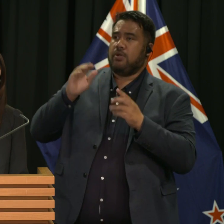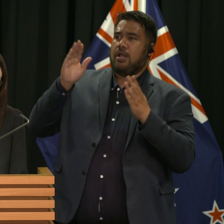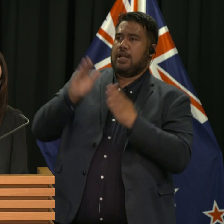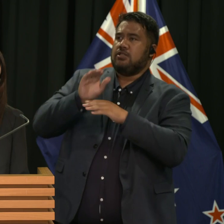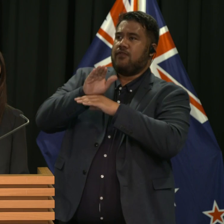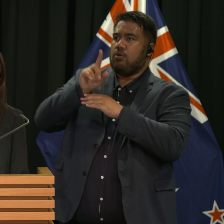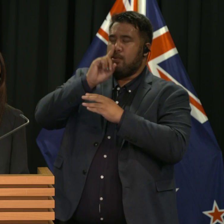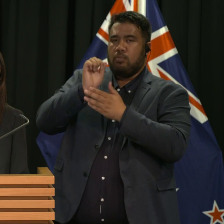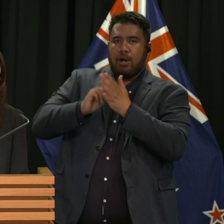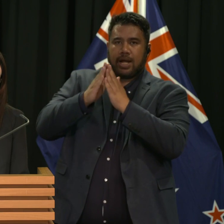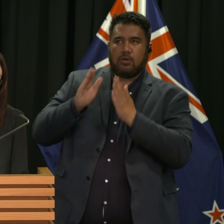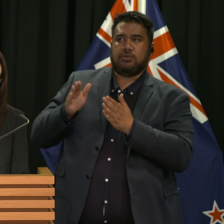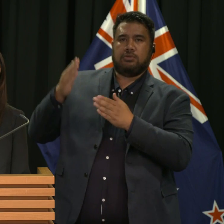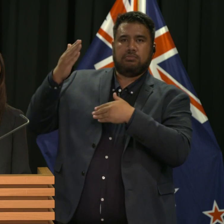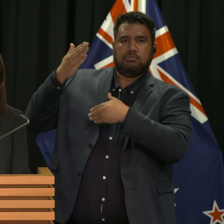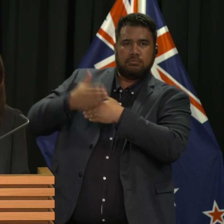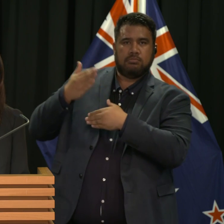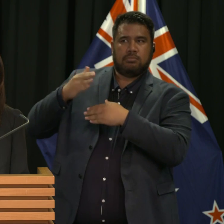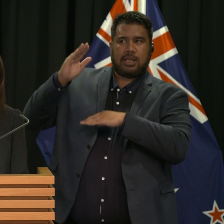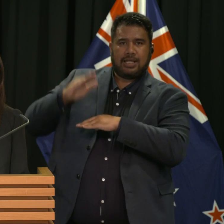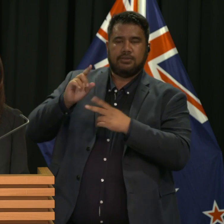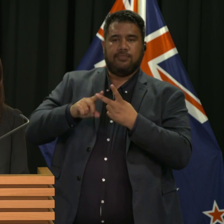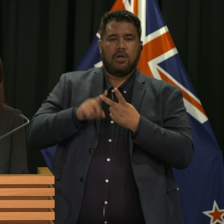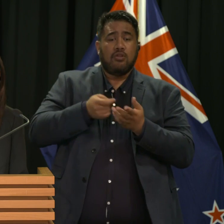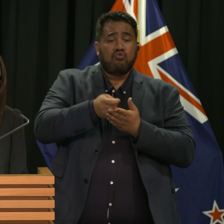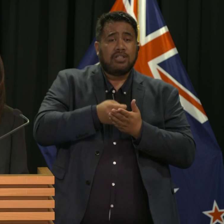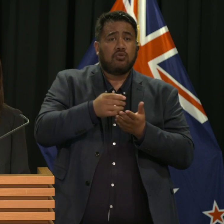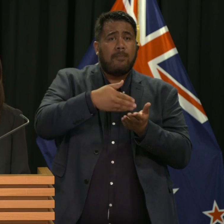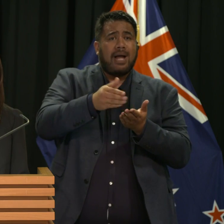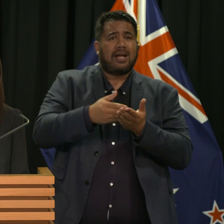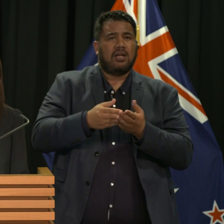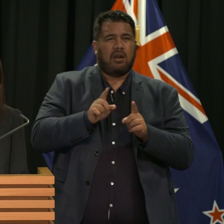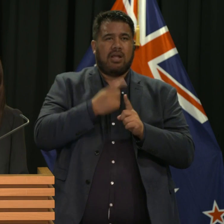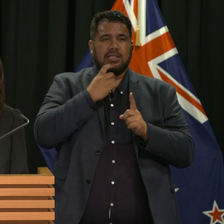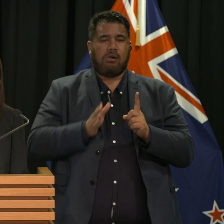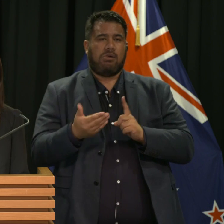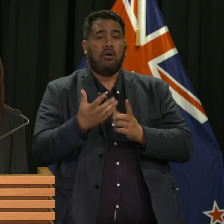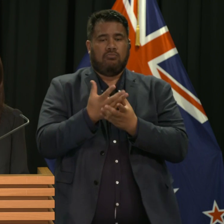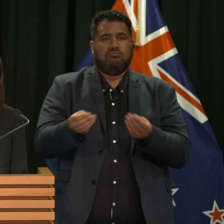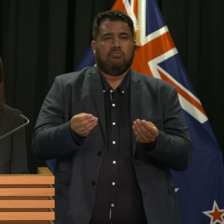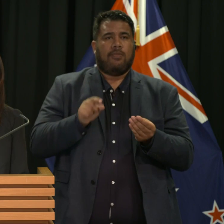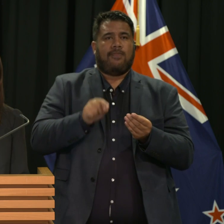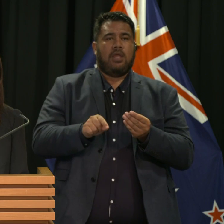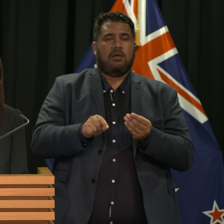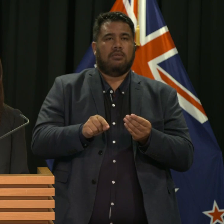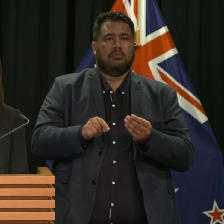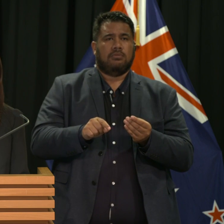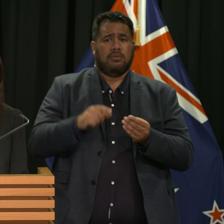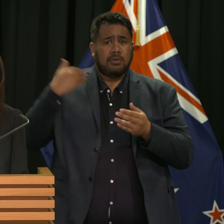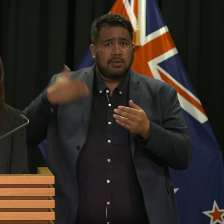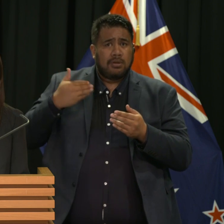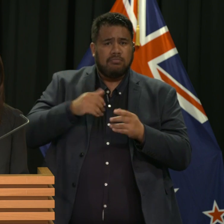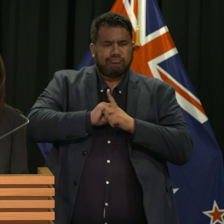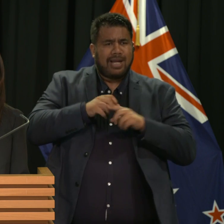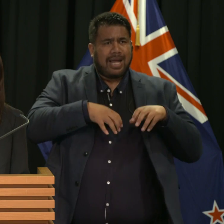It's why we closed that rental market loophole. So much of what we have done has been about